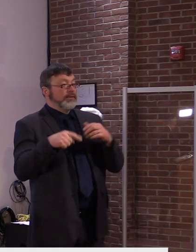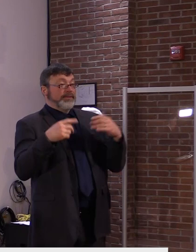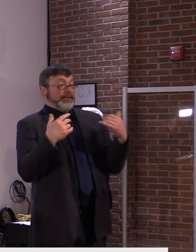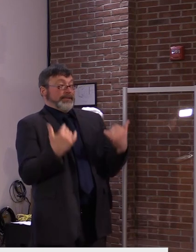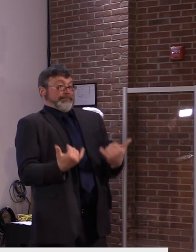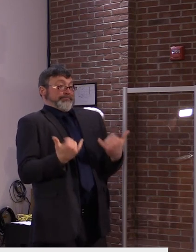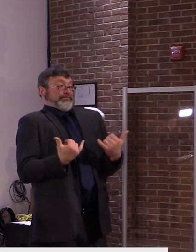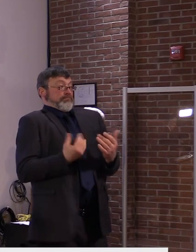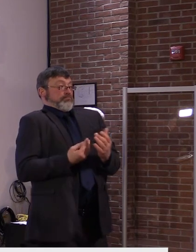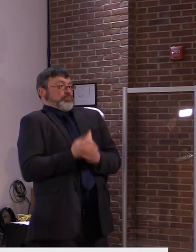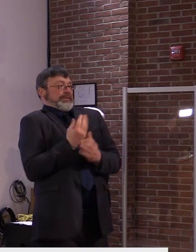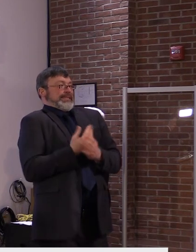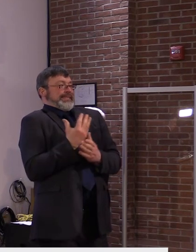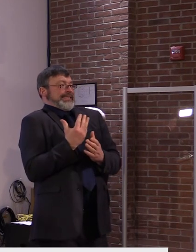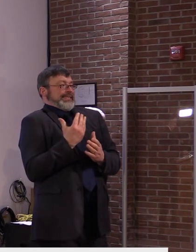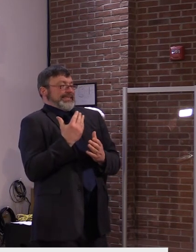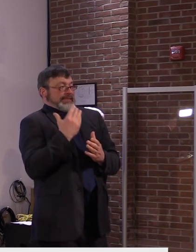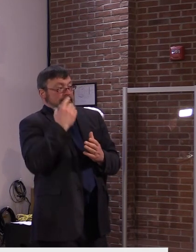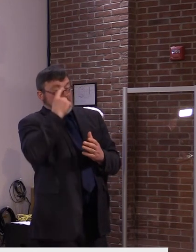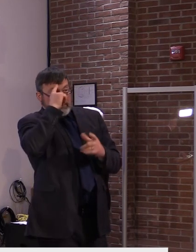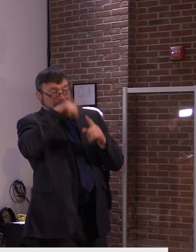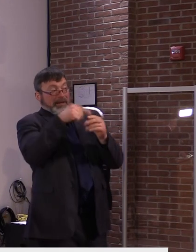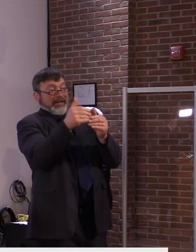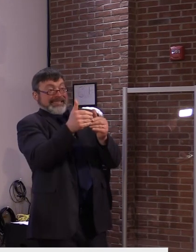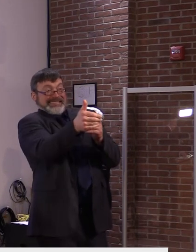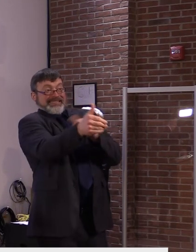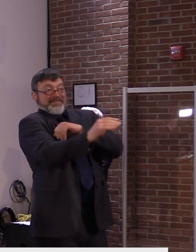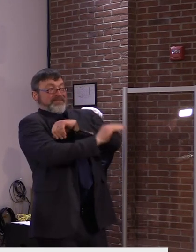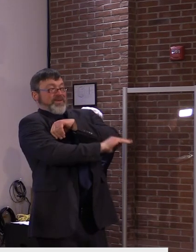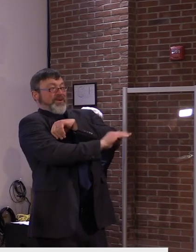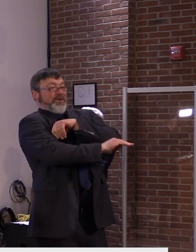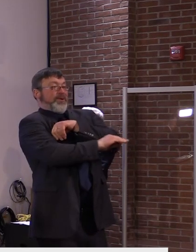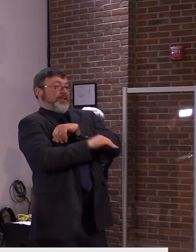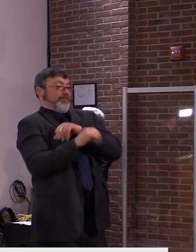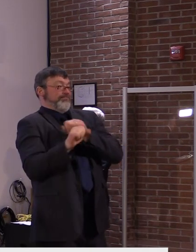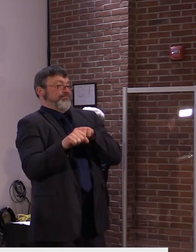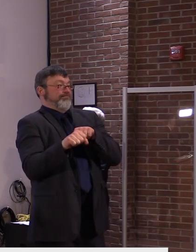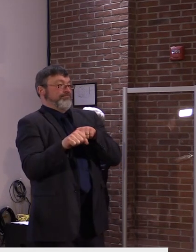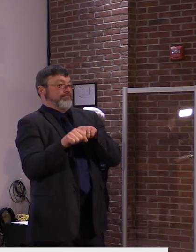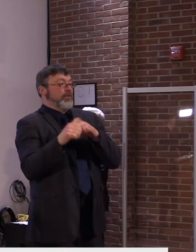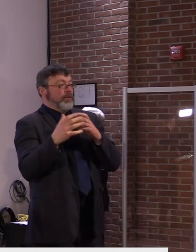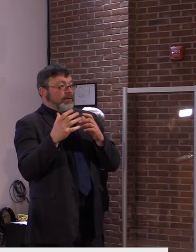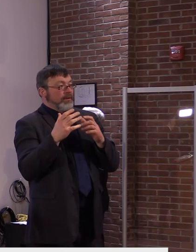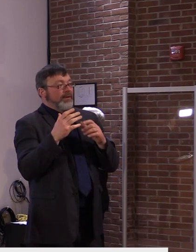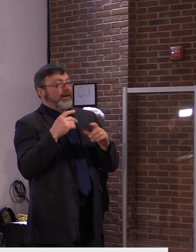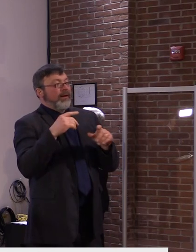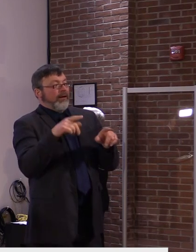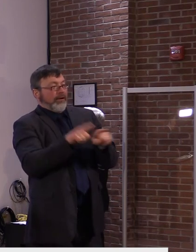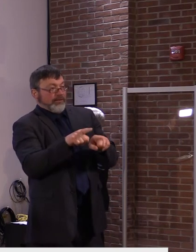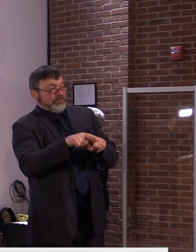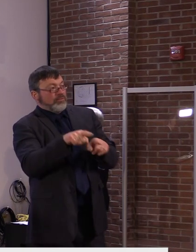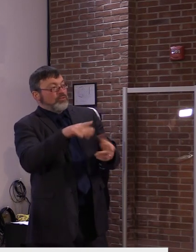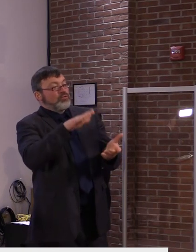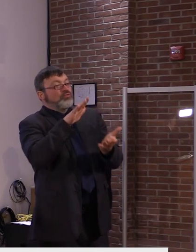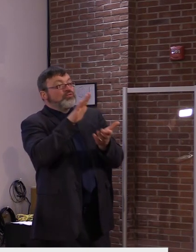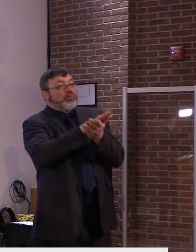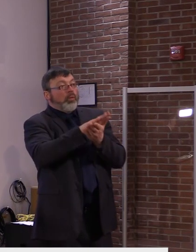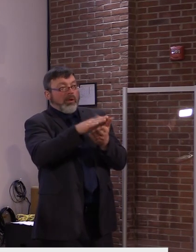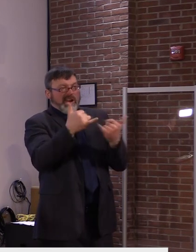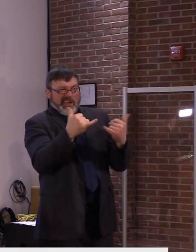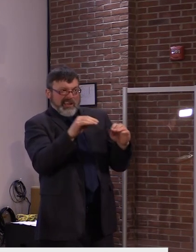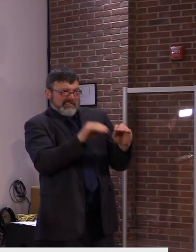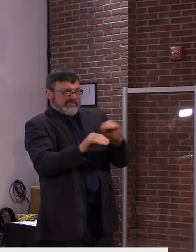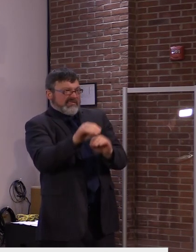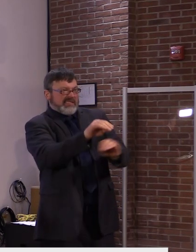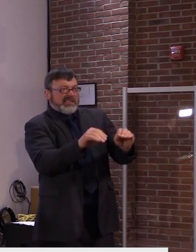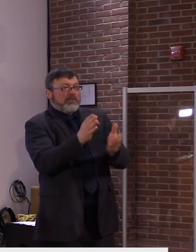for next year. So they're, you know, they've completed their budget process and now they're working through requirements of their master